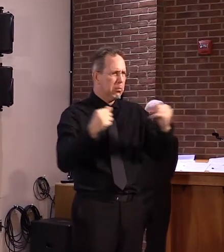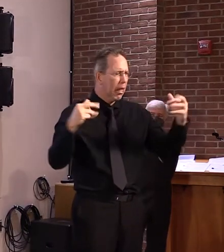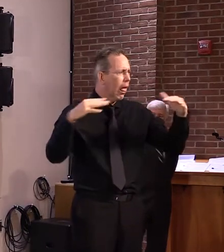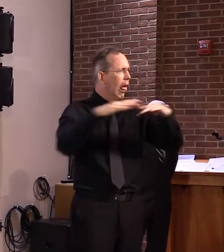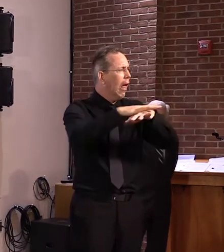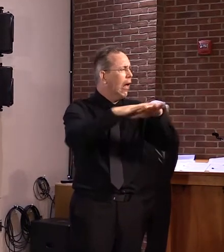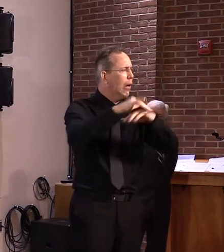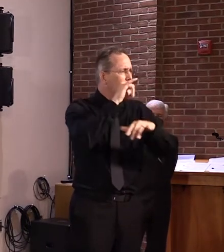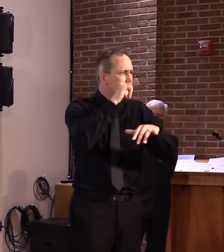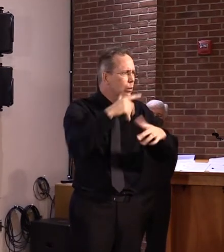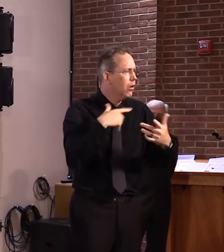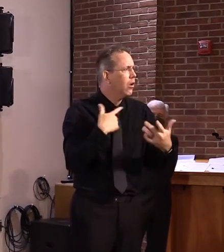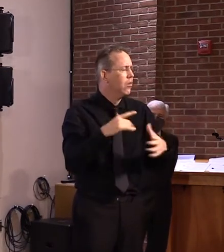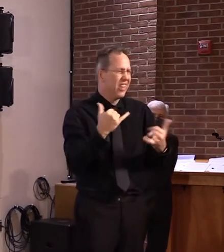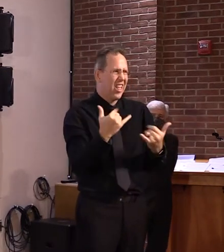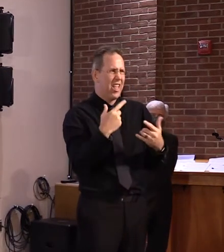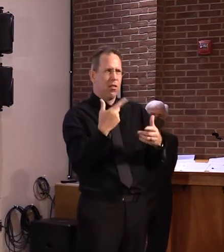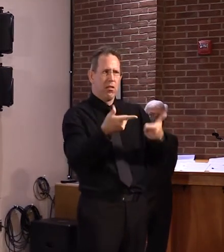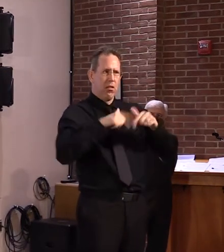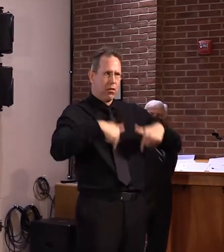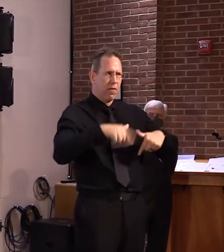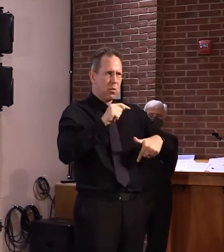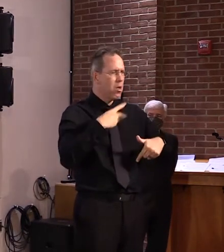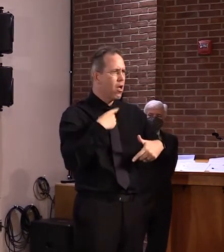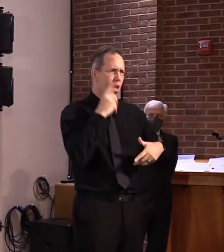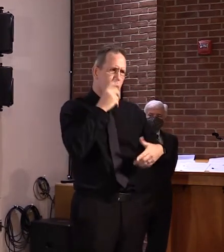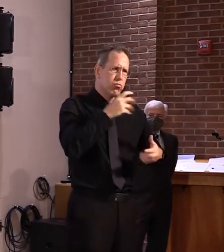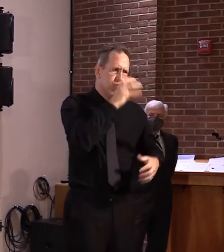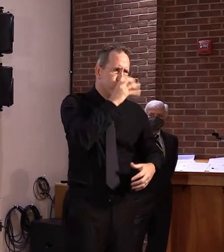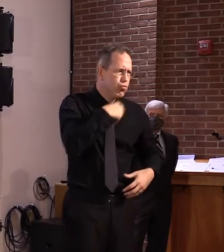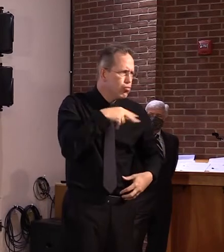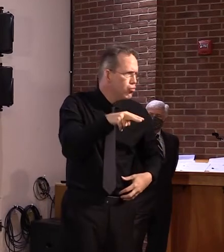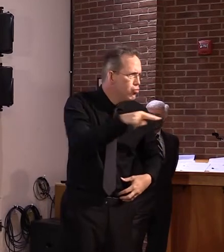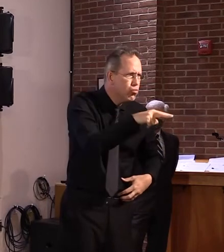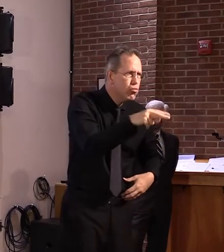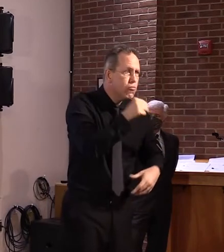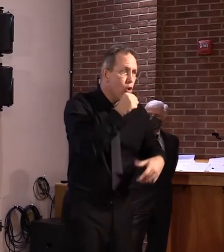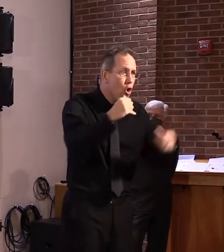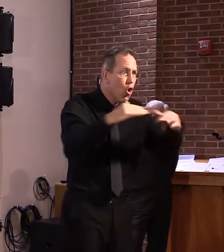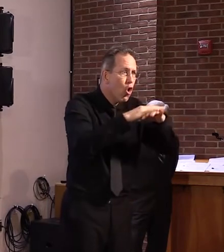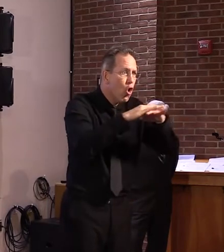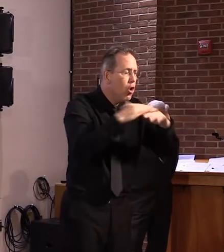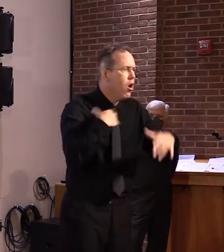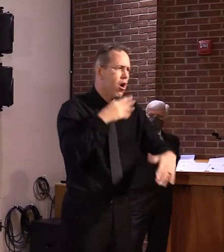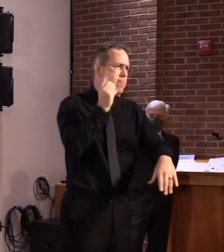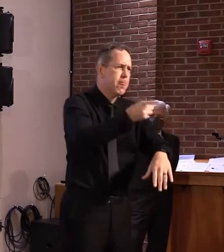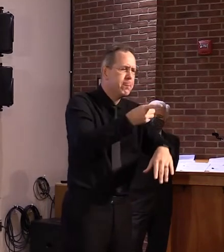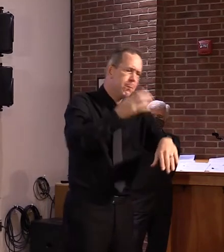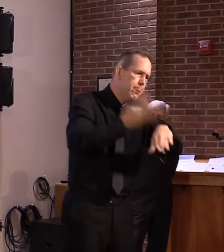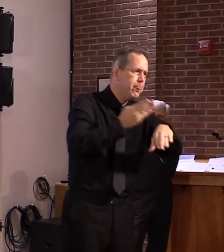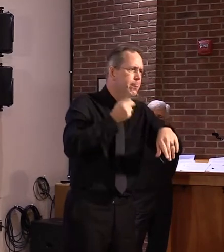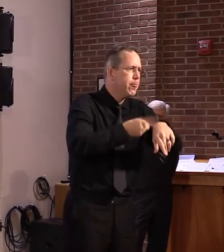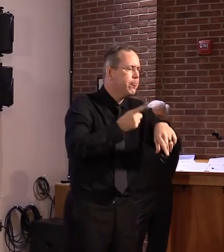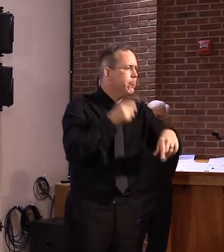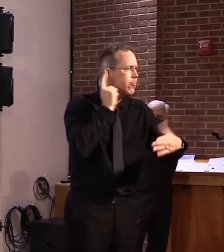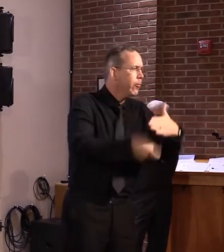we have to make sure that we don't encourage the spread of the virus. Dr. Levine?